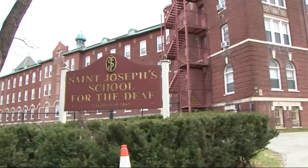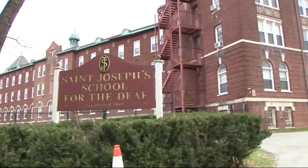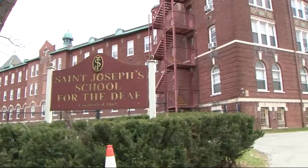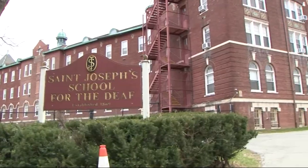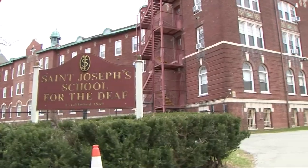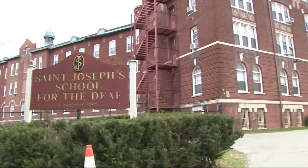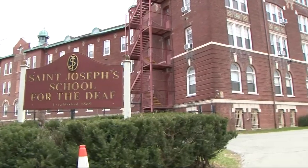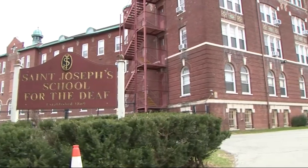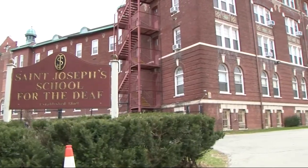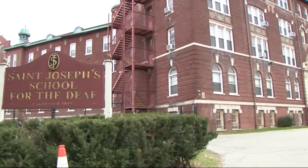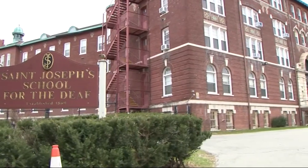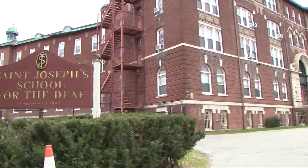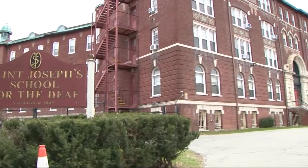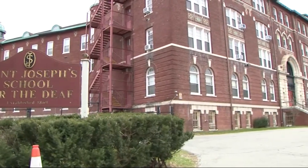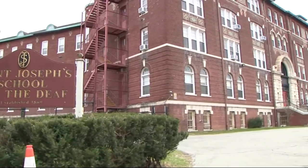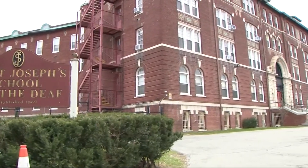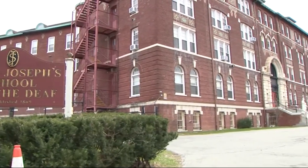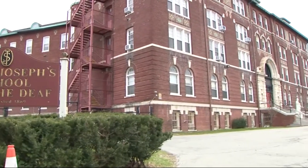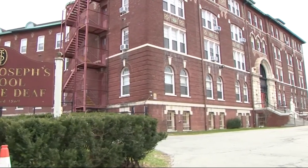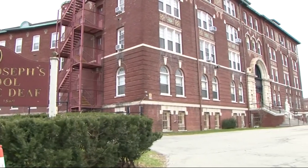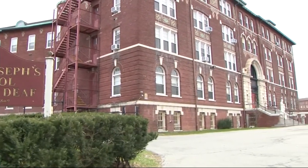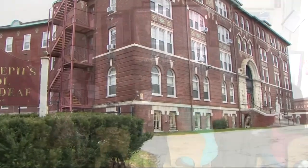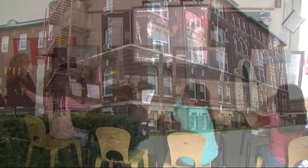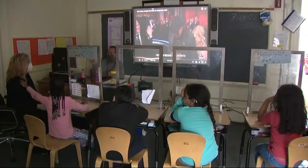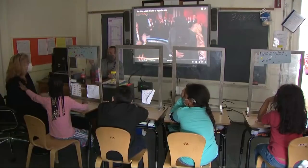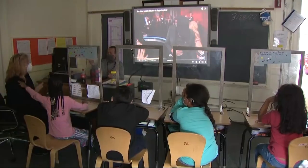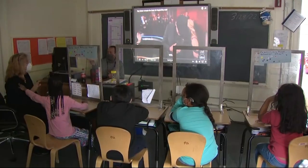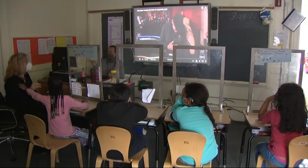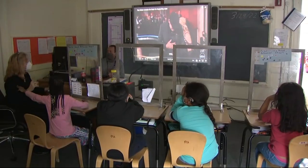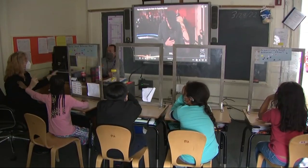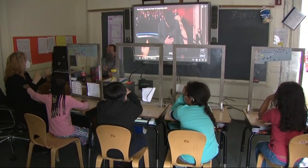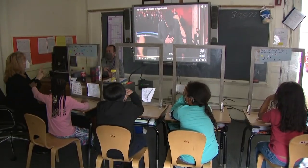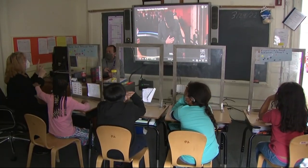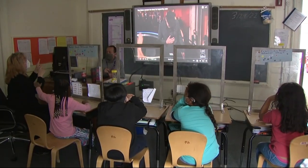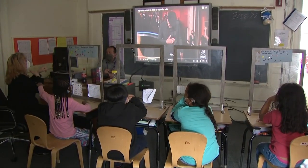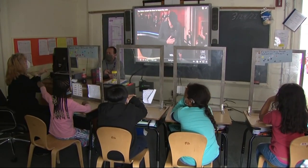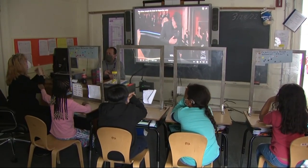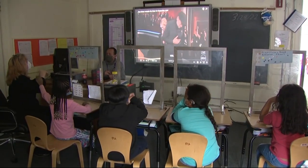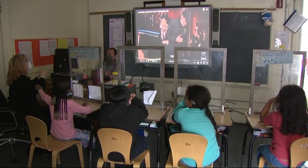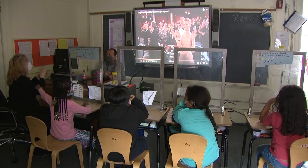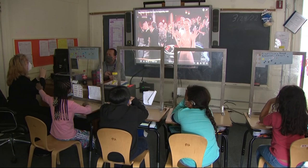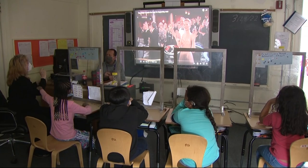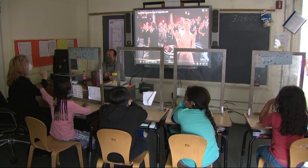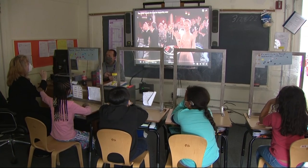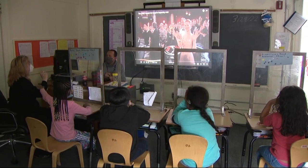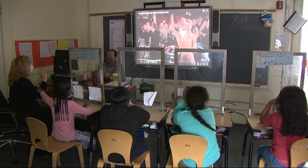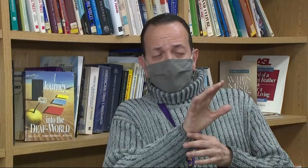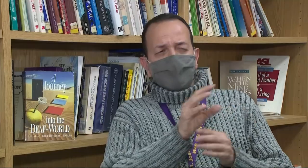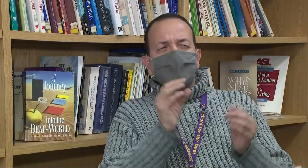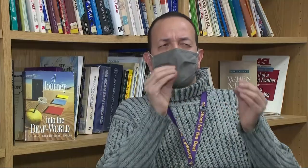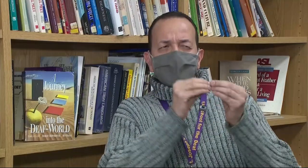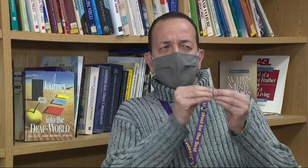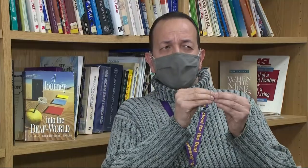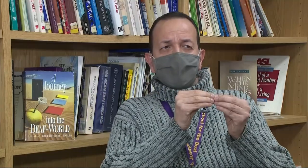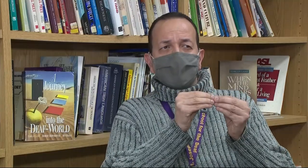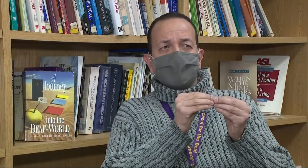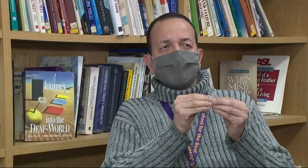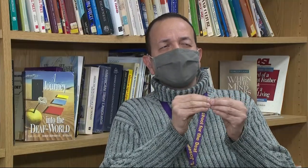Those thoughts rank true at St. Joseph School for the Deaf in Throgsneck. Now to see it, a second deaf person win an Oscar,